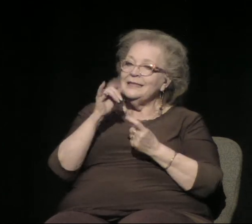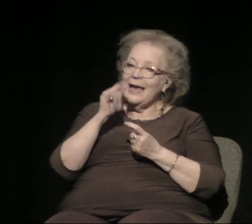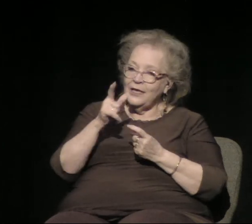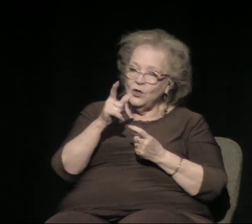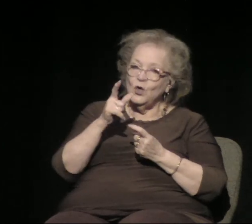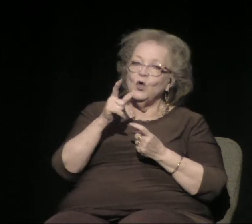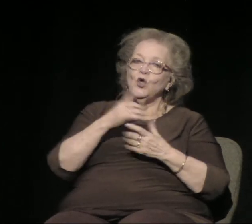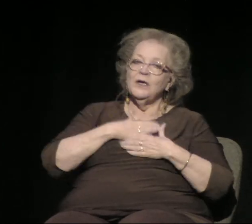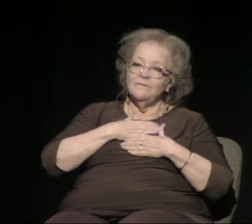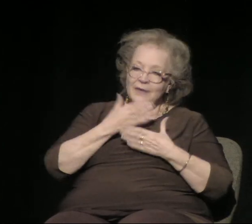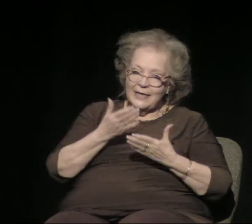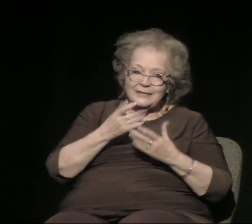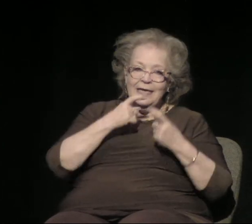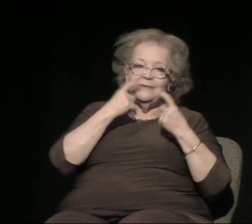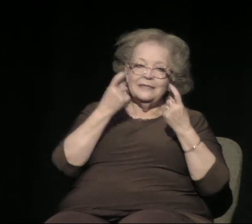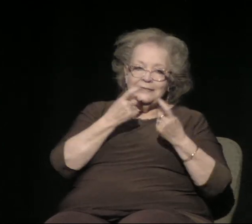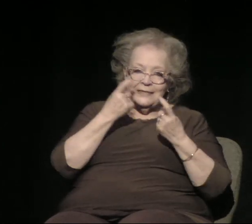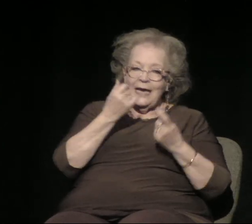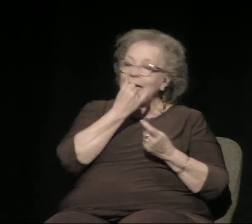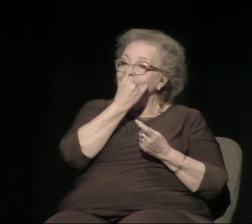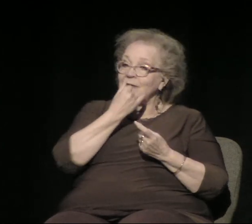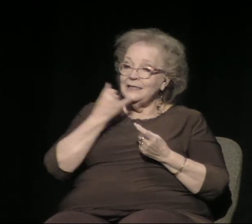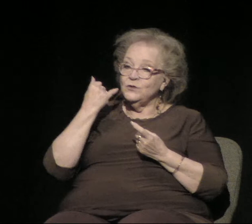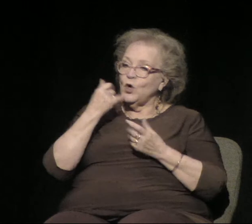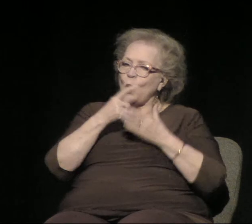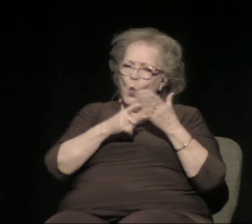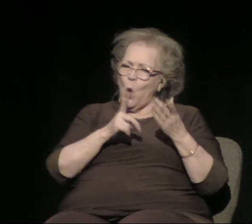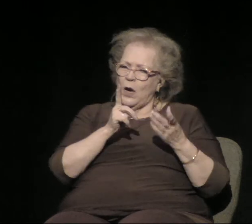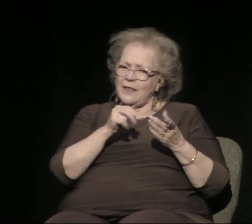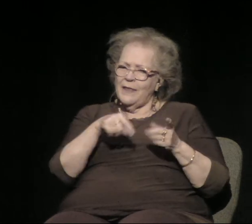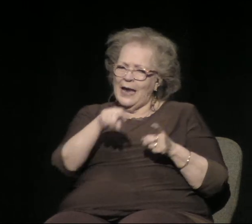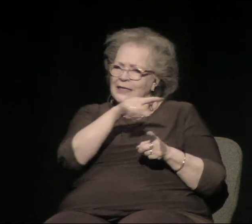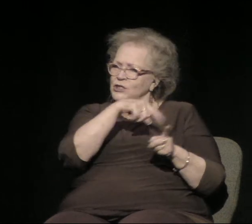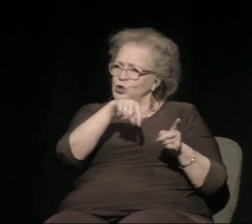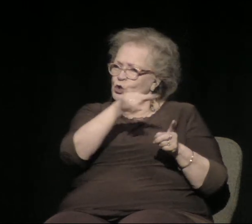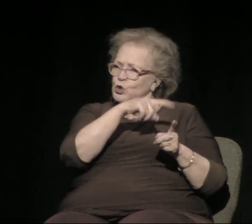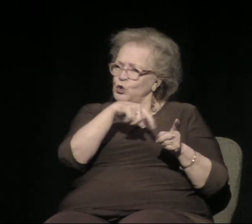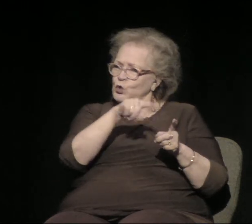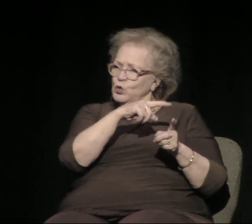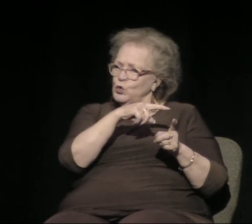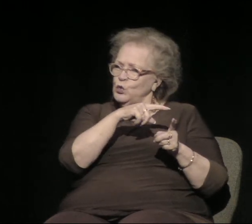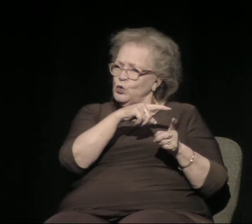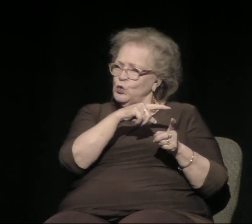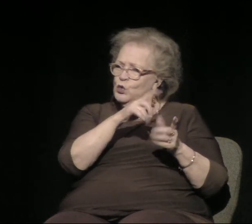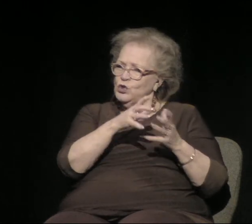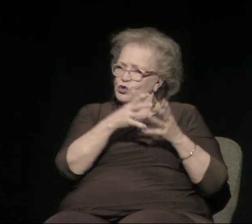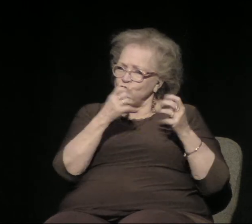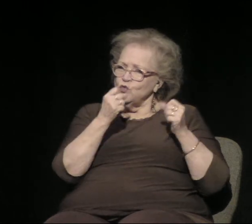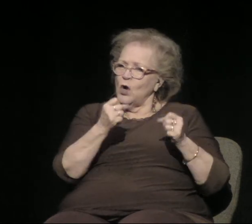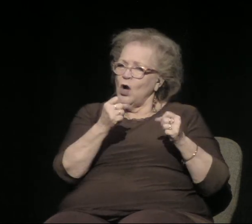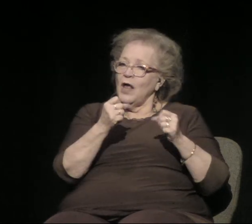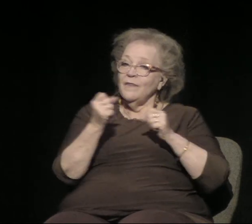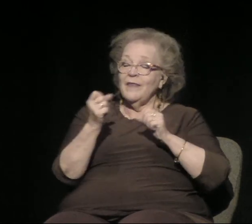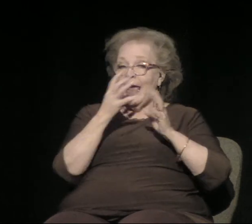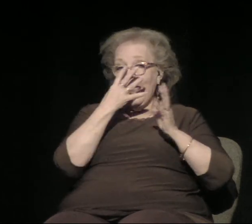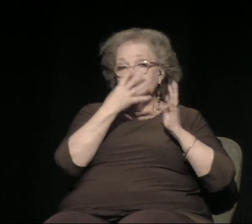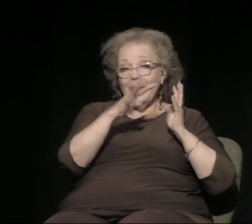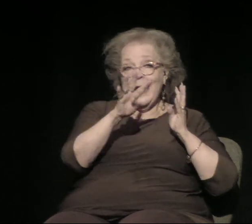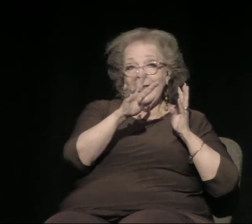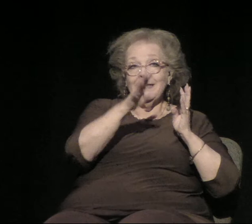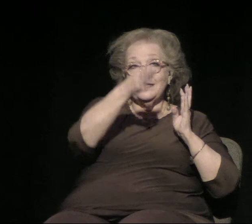rebellion of Israel. You might ask, well, what did they do to warrant such a strong punishment? Well, they abandoned his